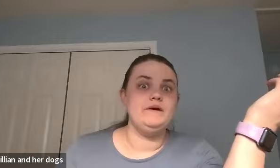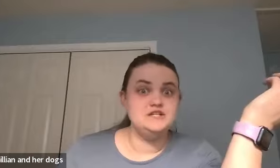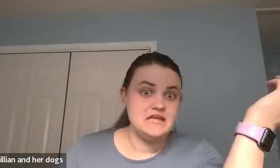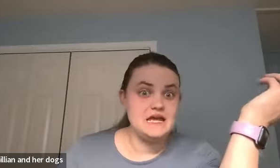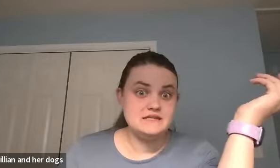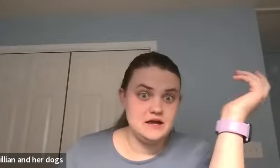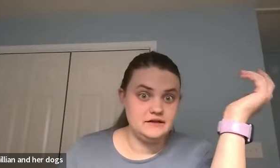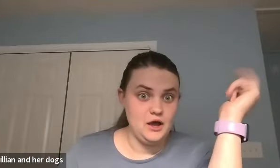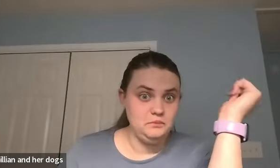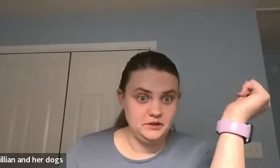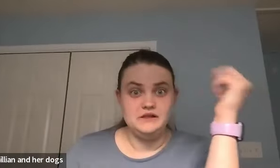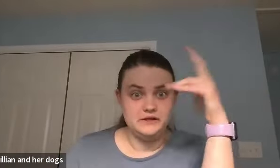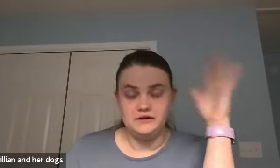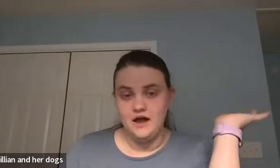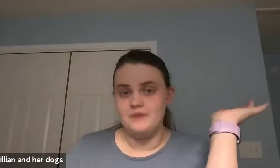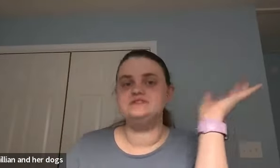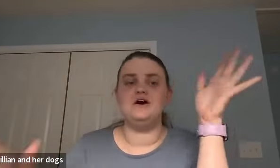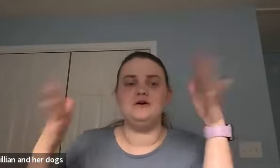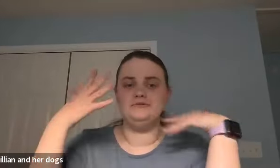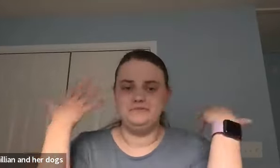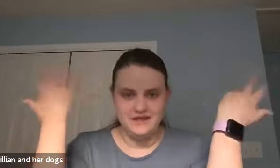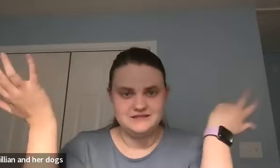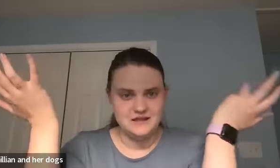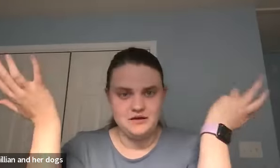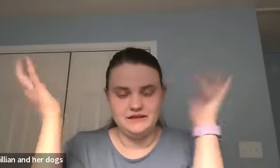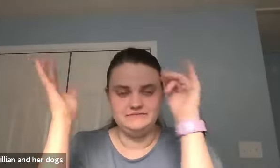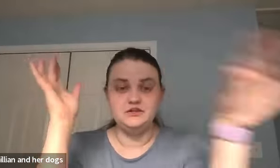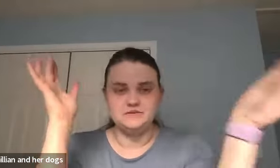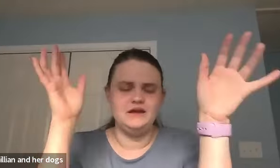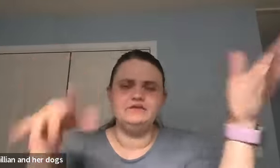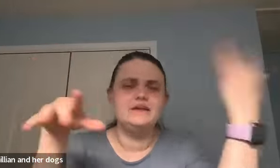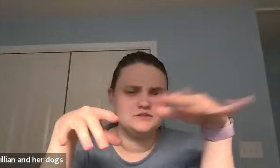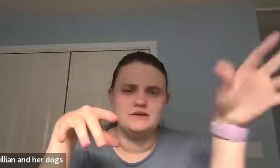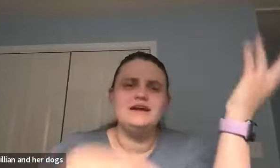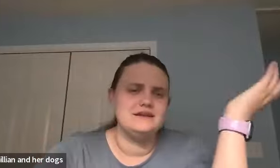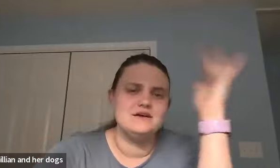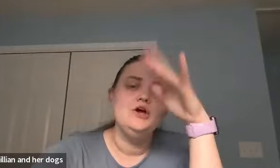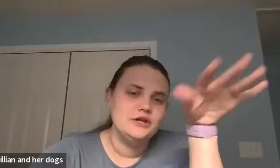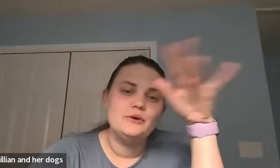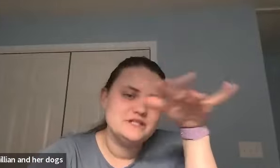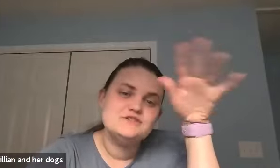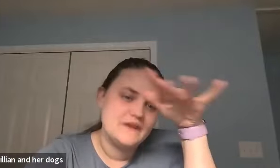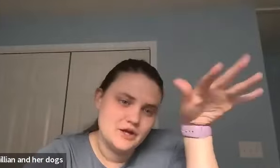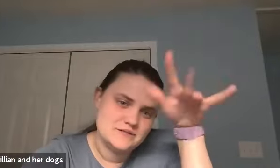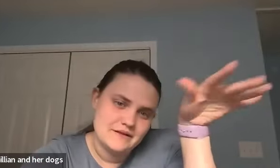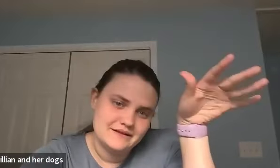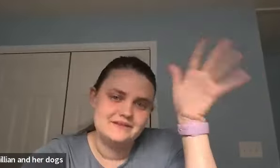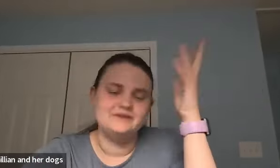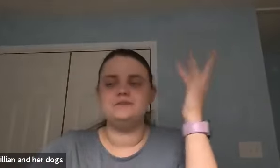use ASL to help you clear it up. So ASL, like finger spelling, not ASL, you can always use finger spelling to clear it up.